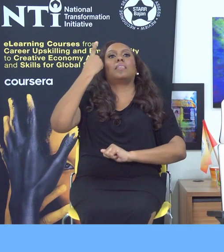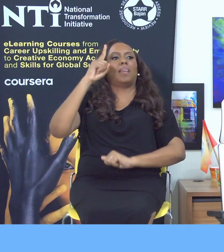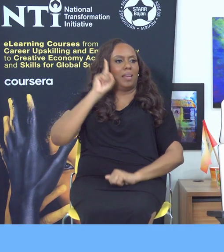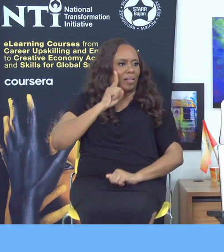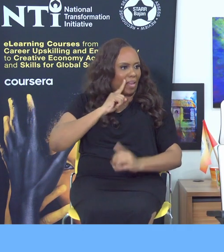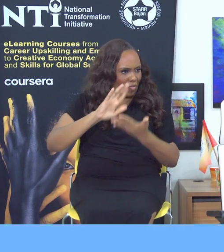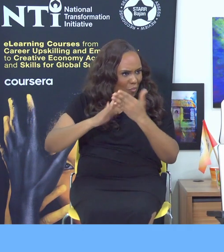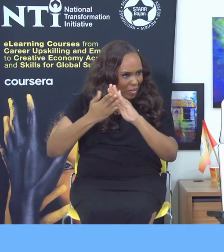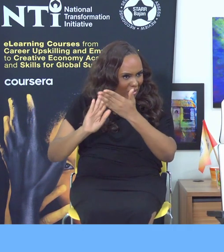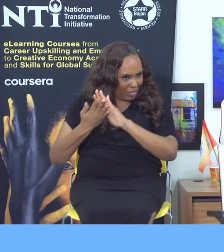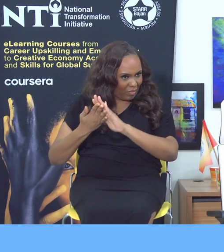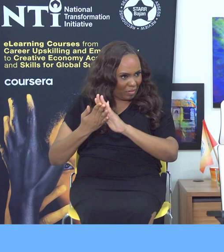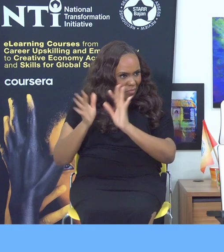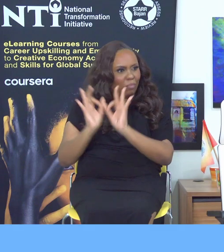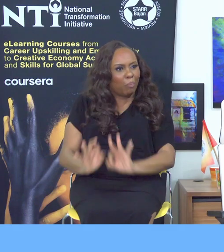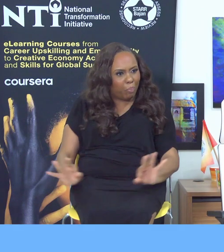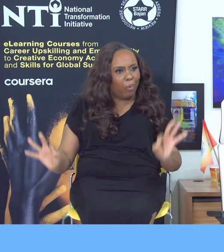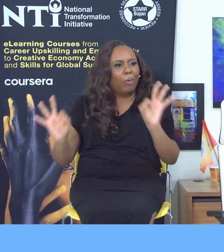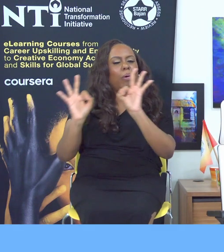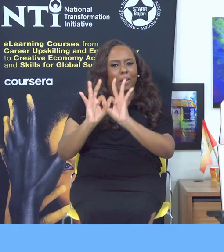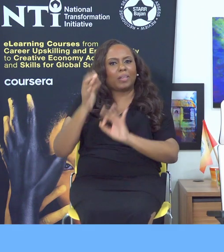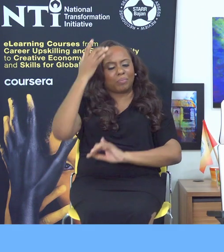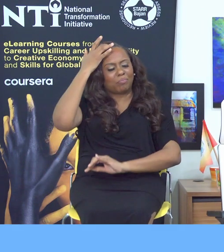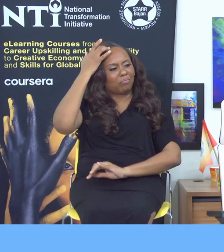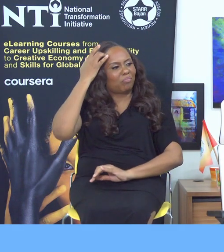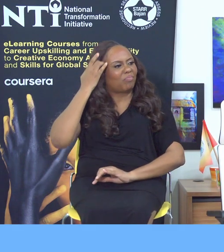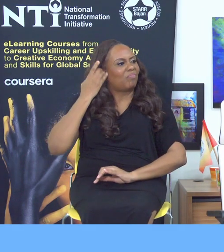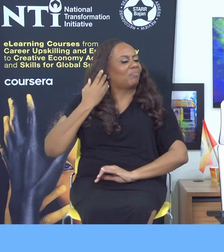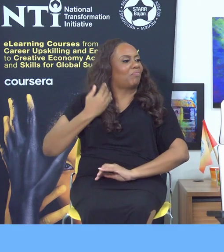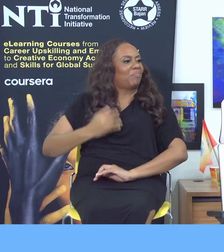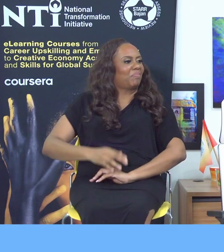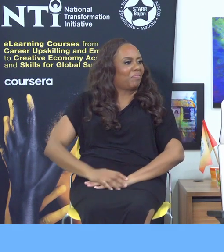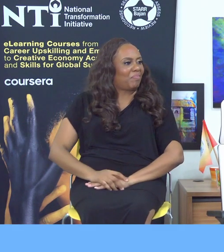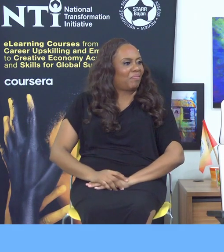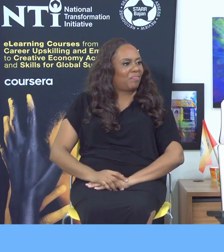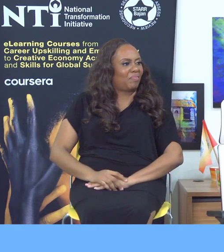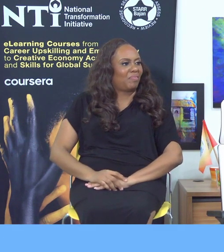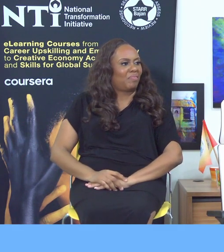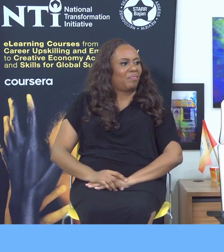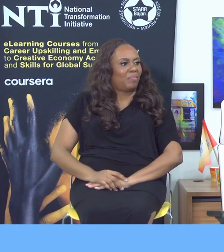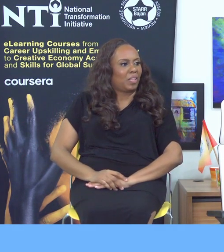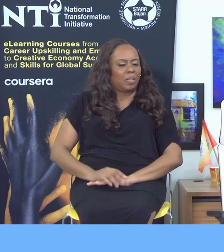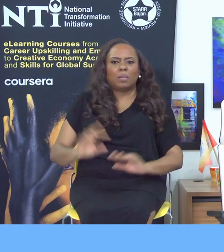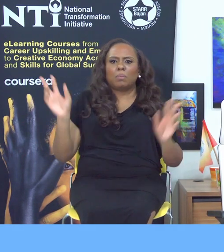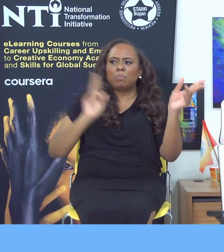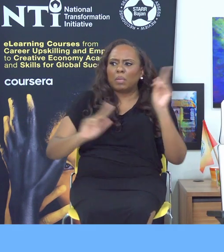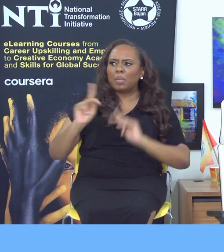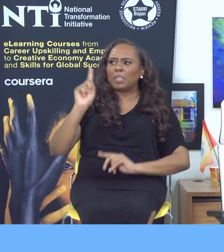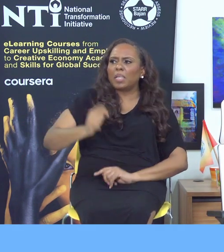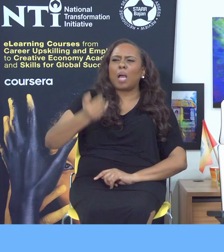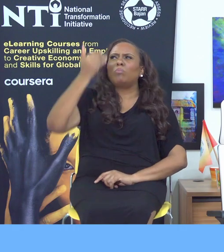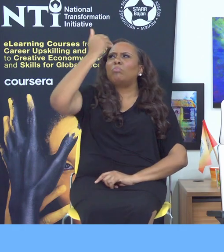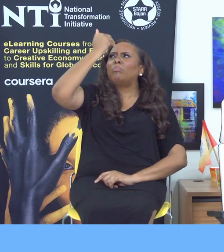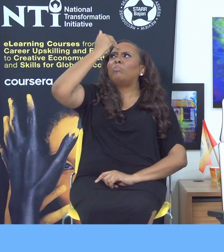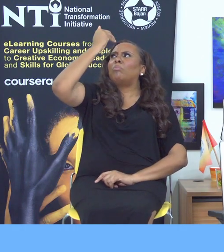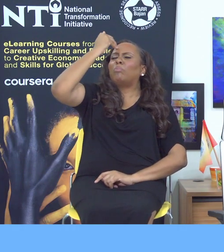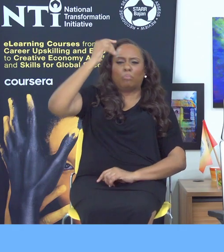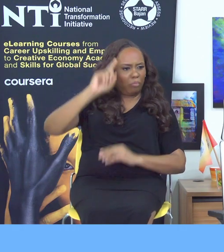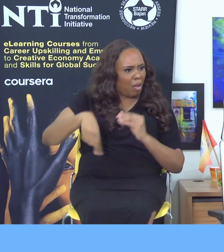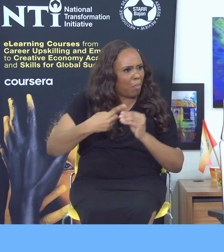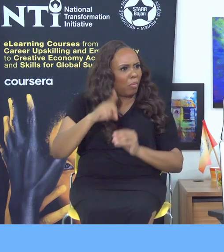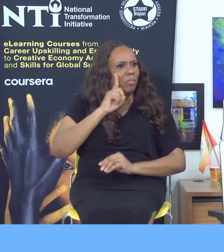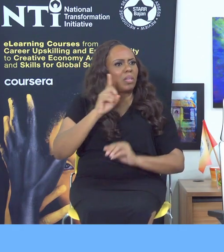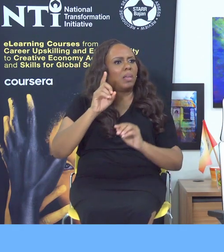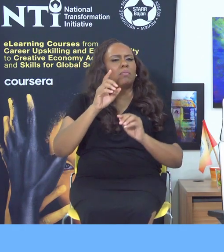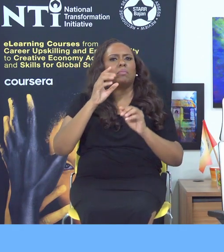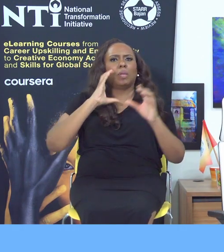It's very, very important. So that everyone can be aware of the deaf community and